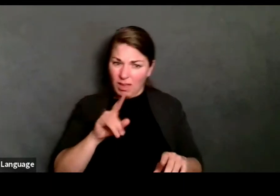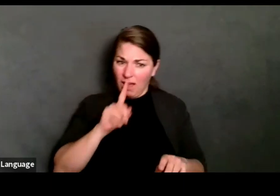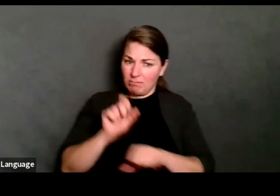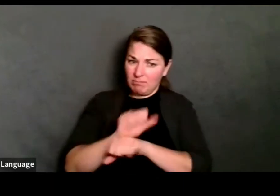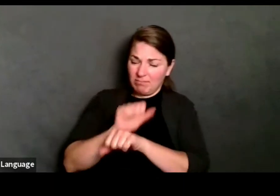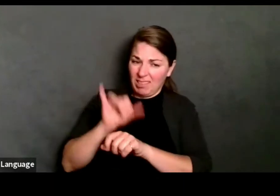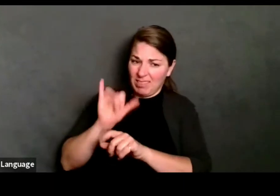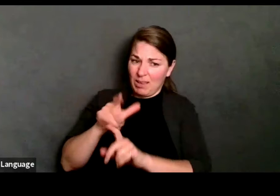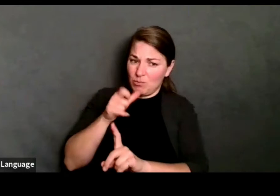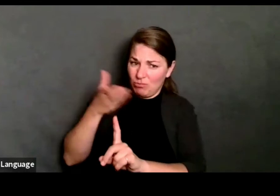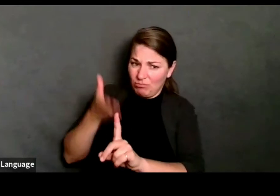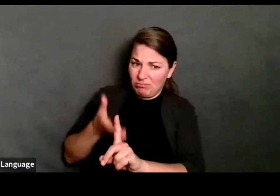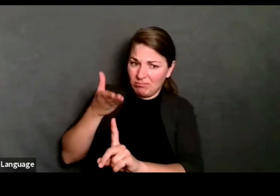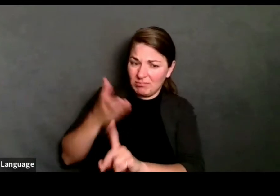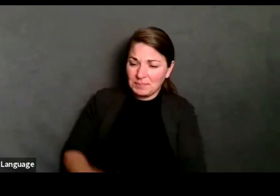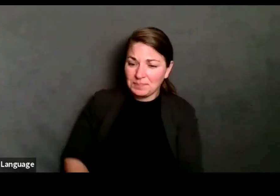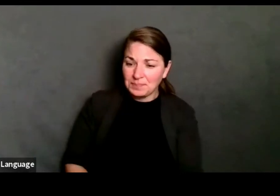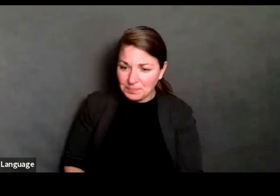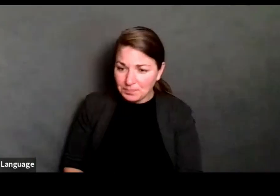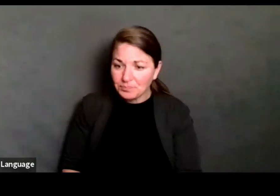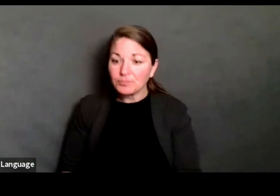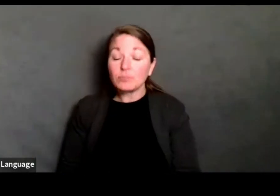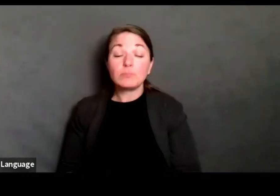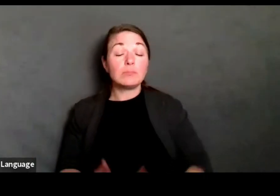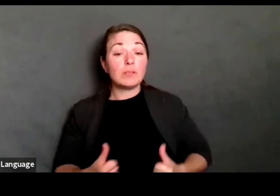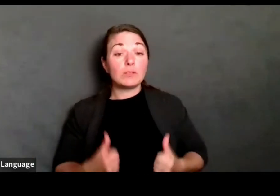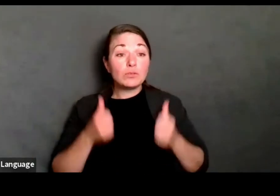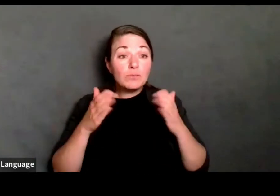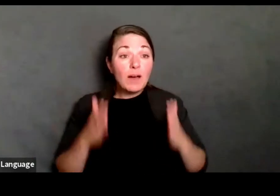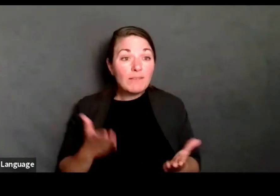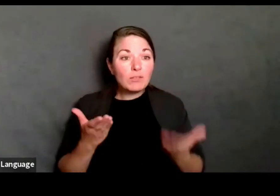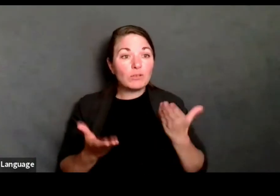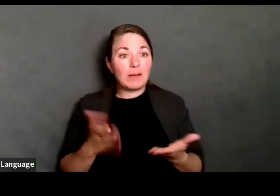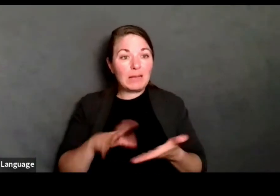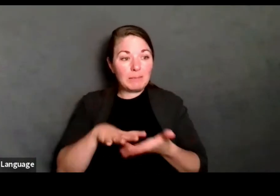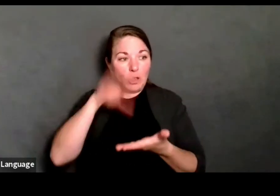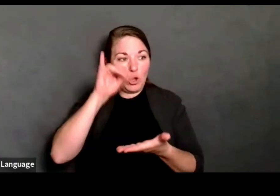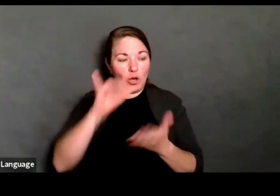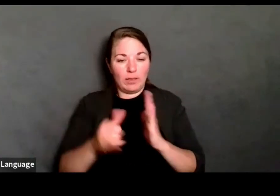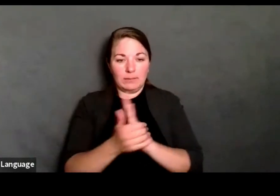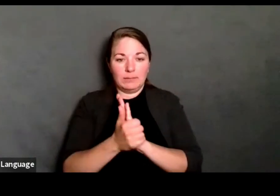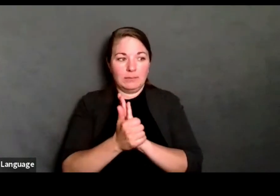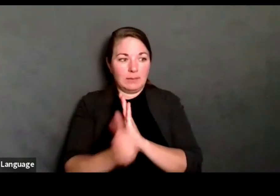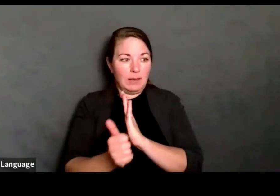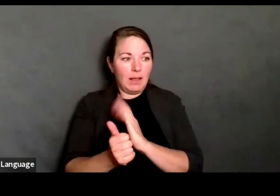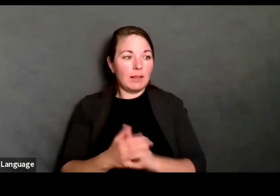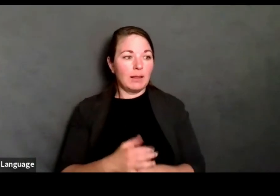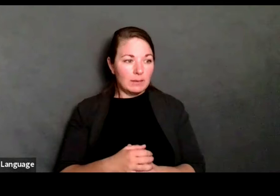that person's personality. A survivor may have learned this survival skill and